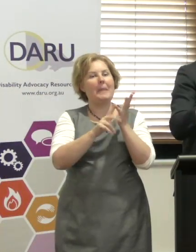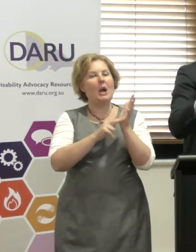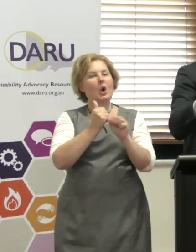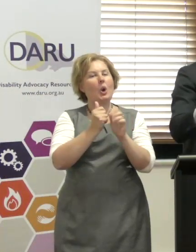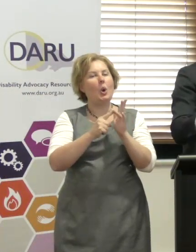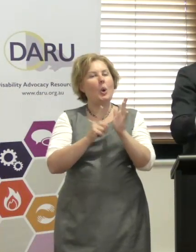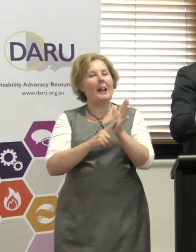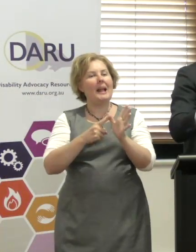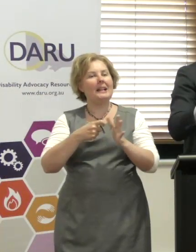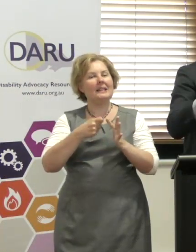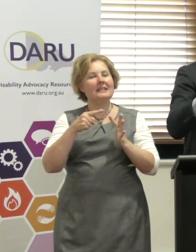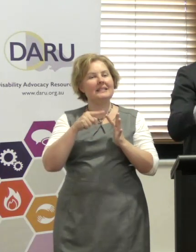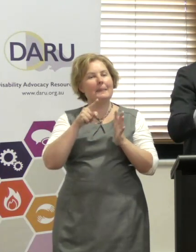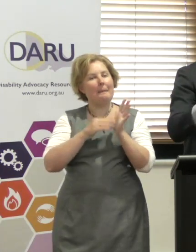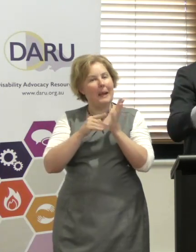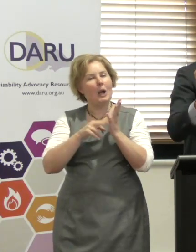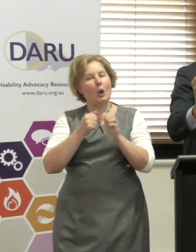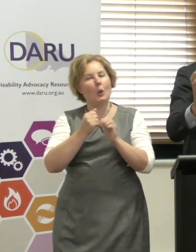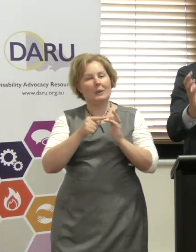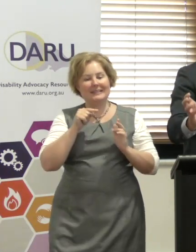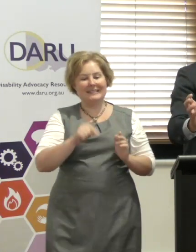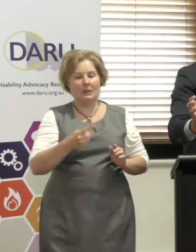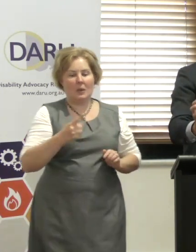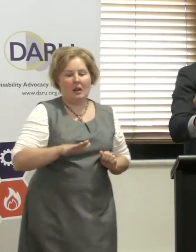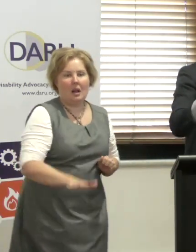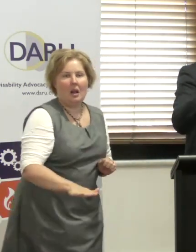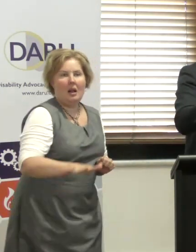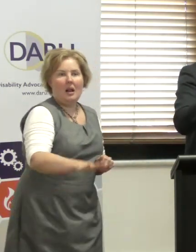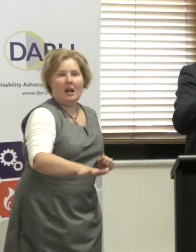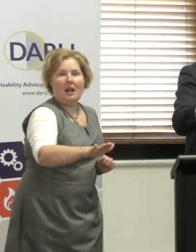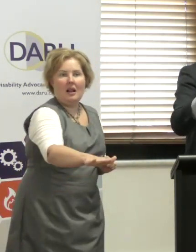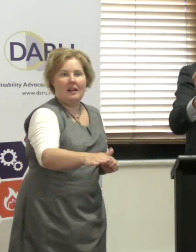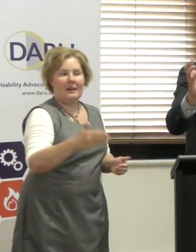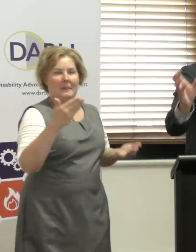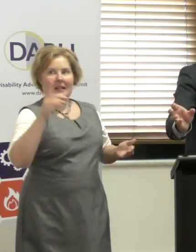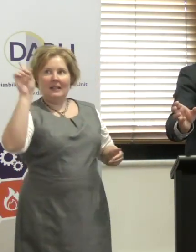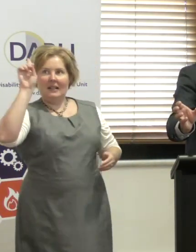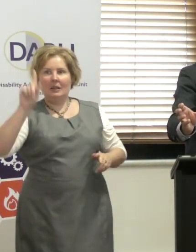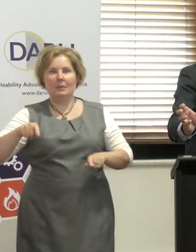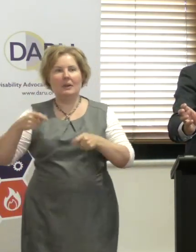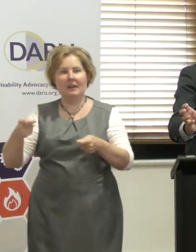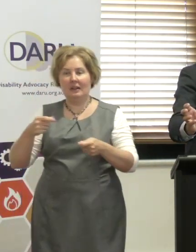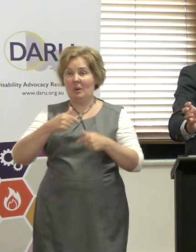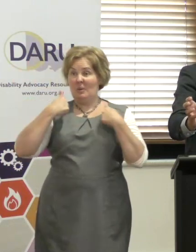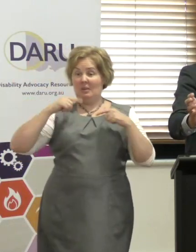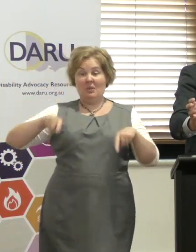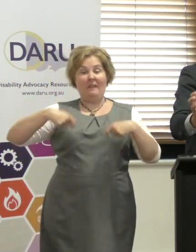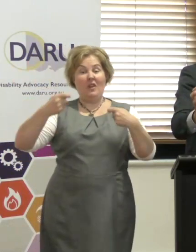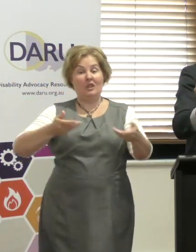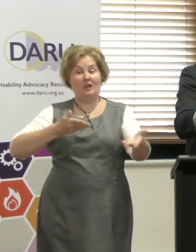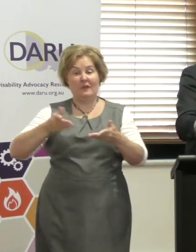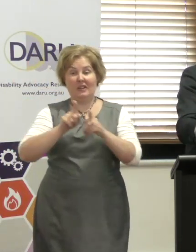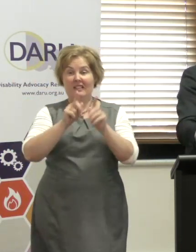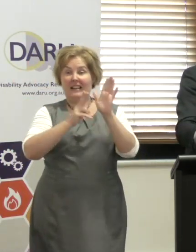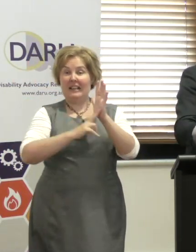thinking, okay, so how we provide services, a national disability insurance scheme, what's